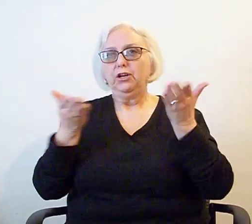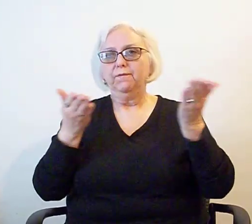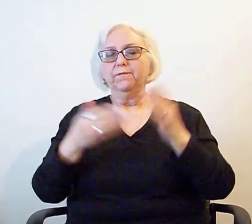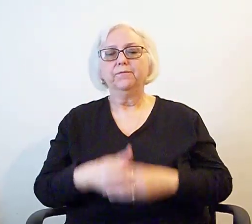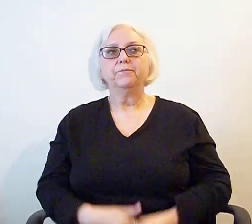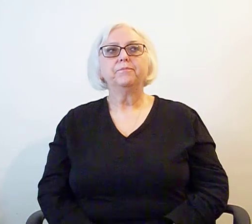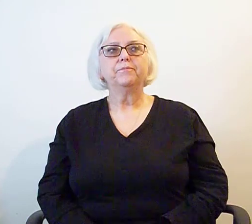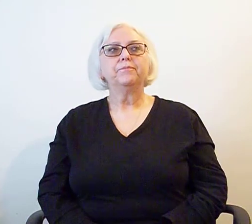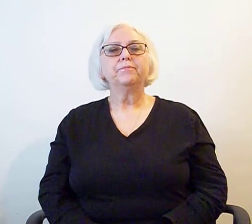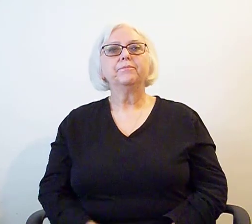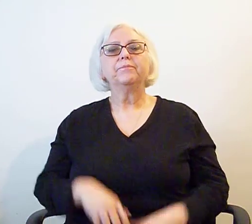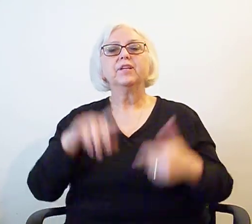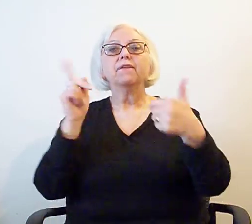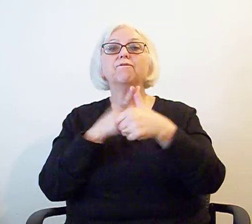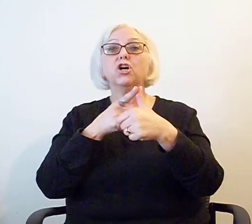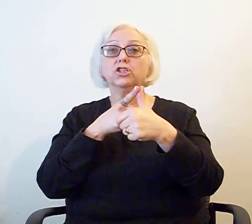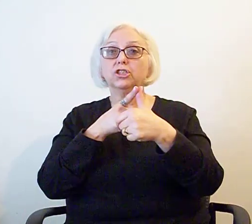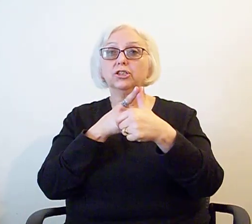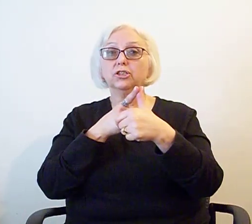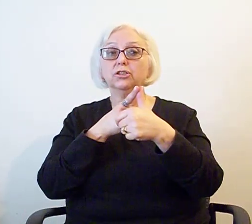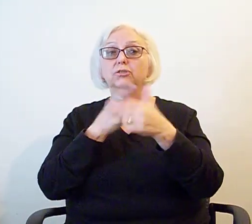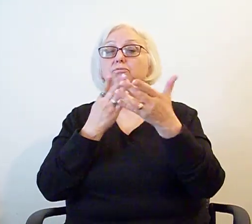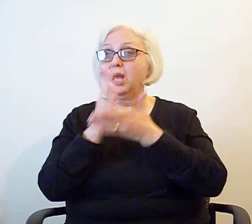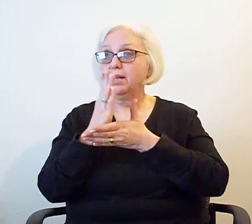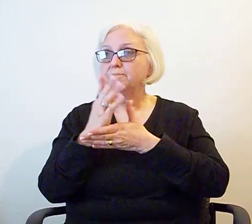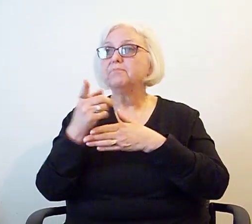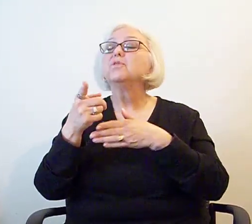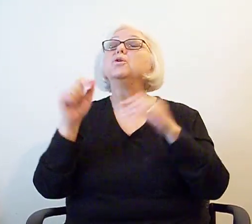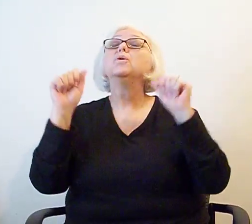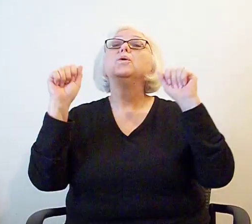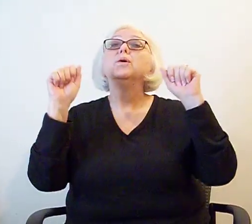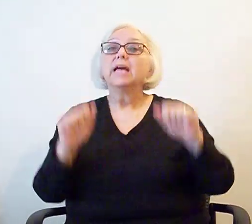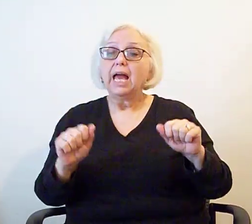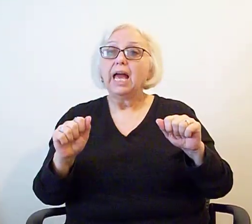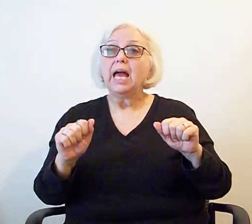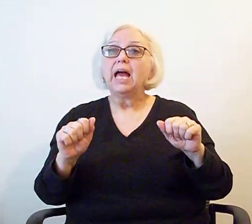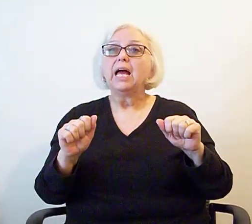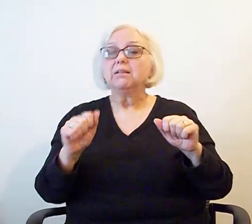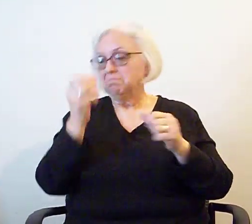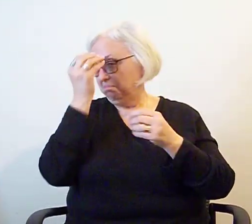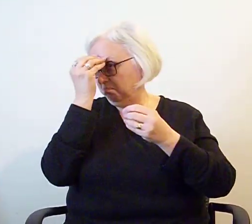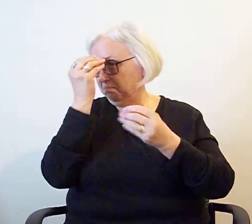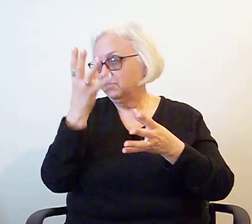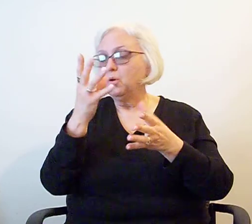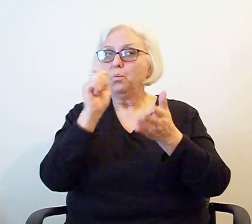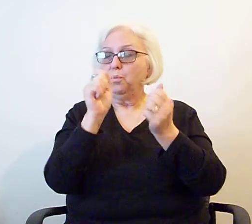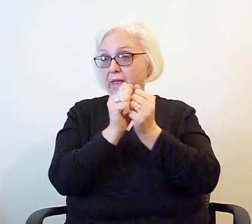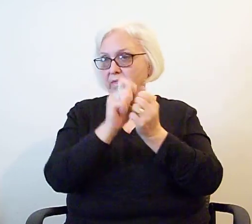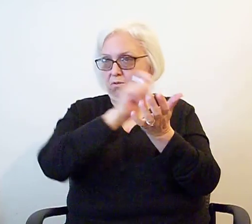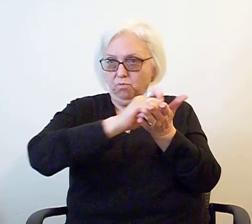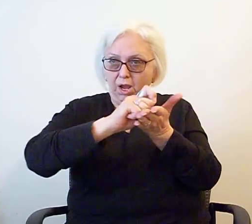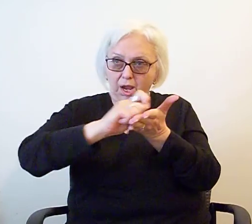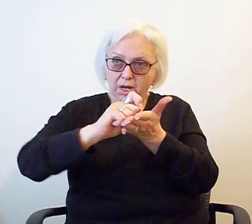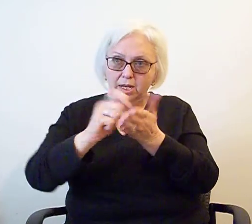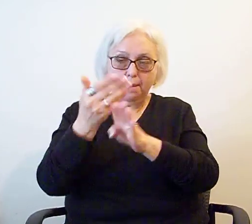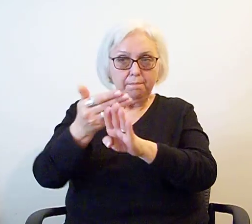The first right, you can be informed in writing before you enter